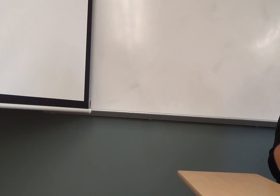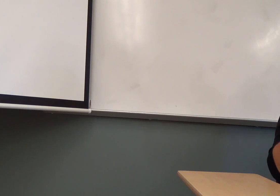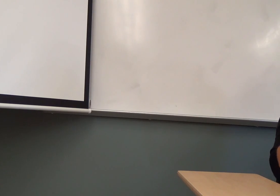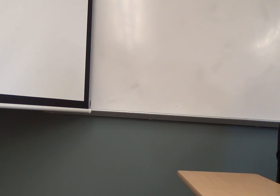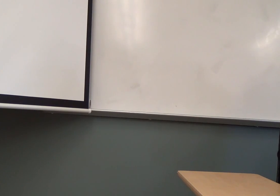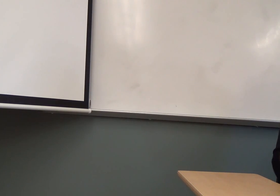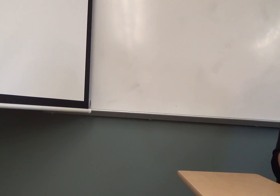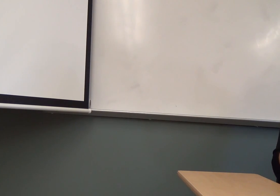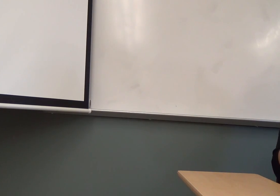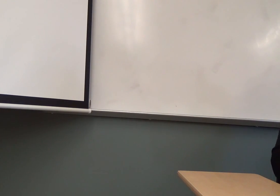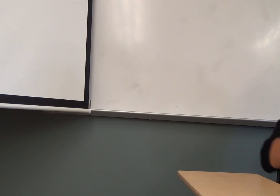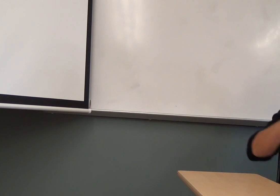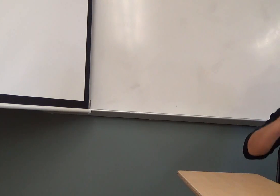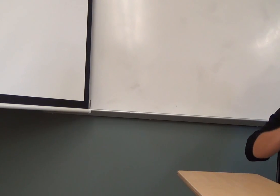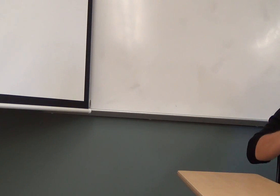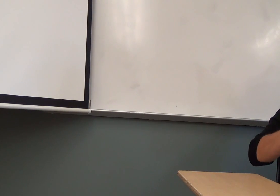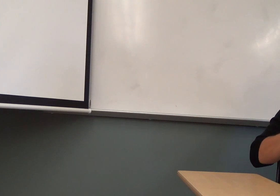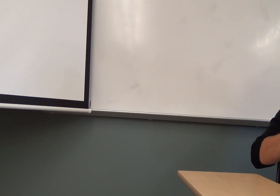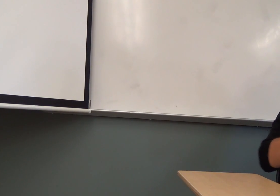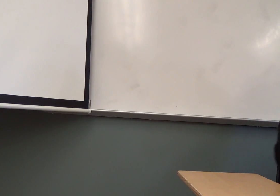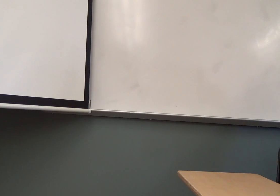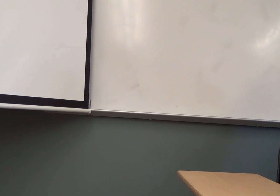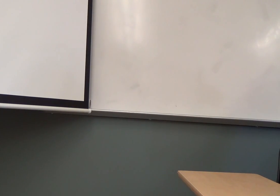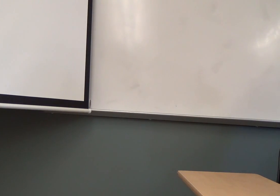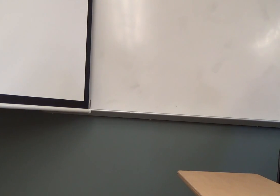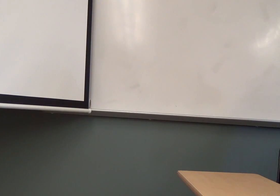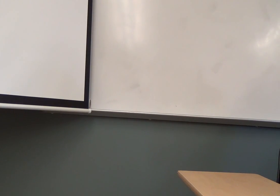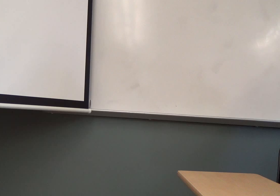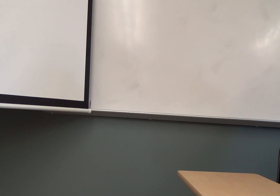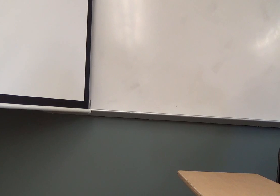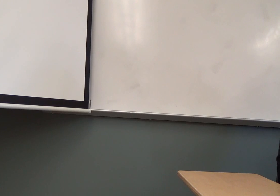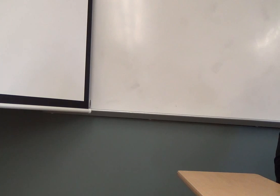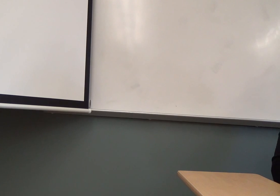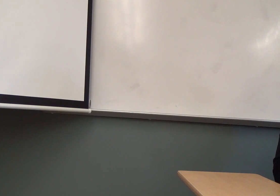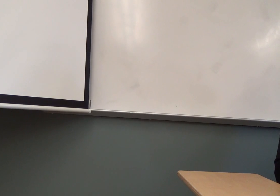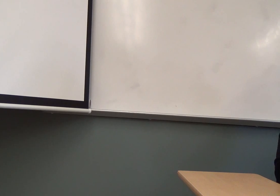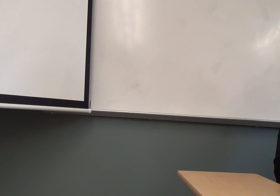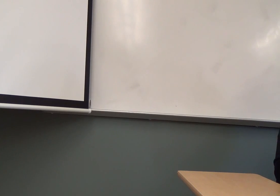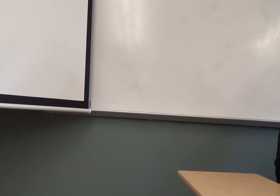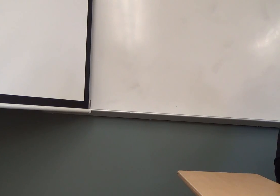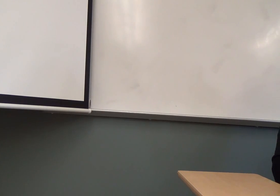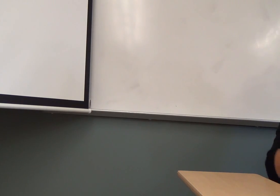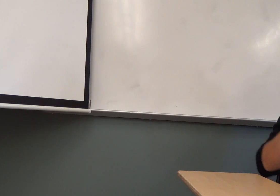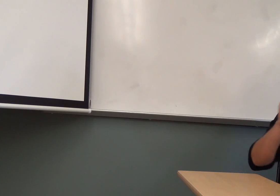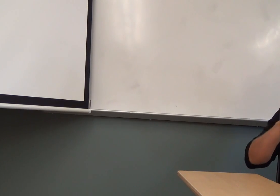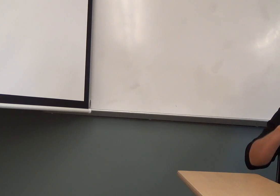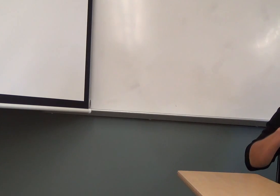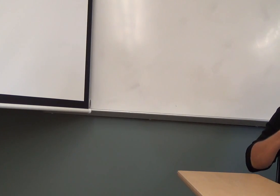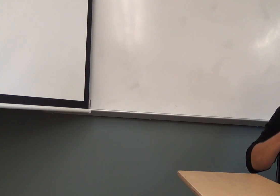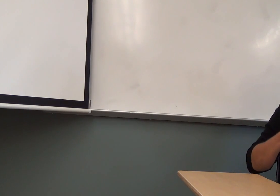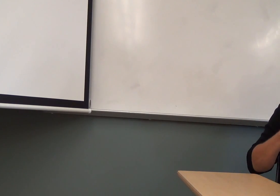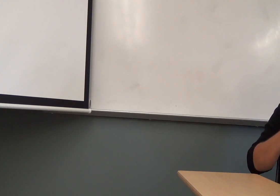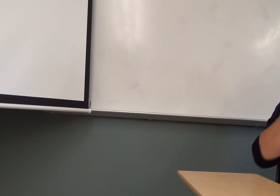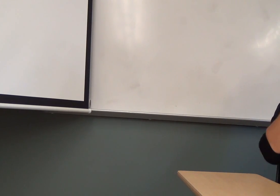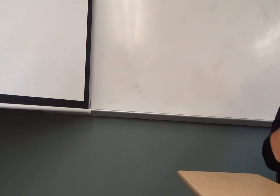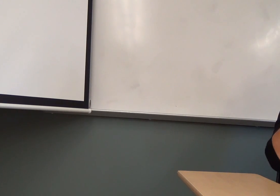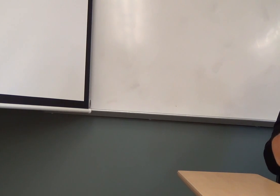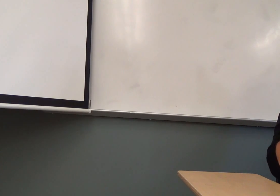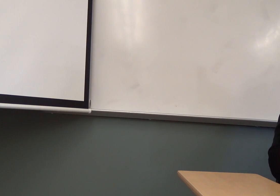phrases. Okay, you're going to take your partner's words, what she or he just told you, and you're going to think about them, and you're going to write down words that are